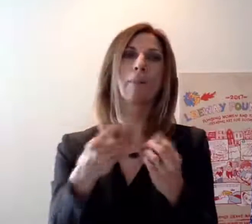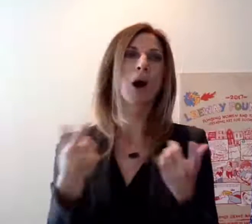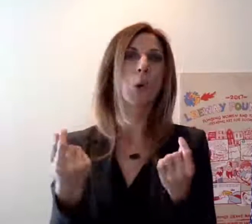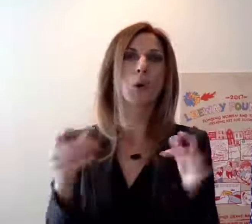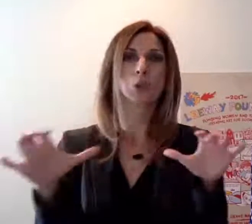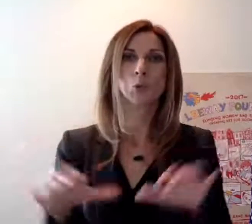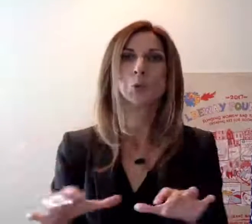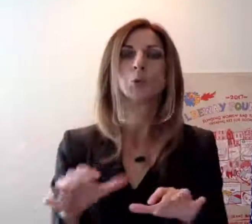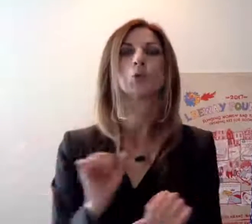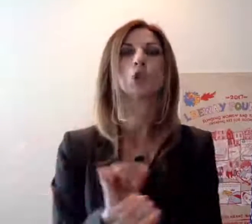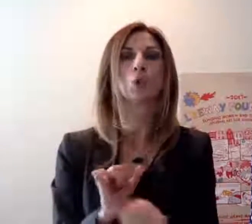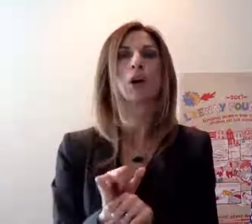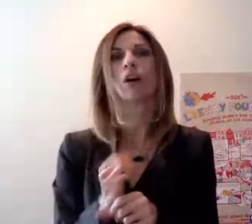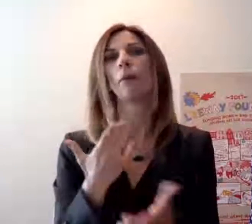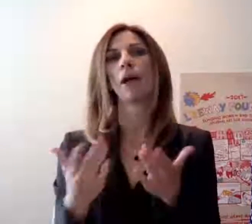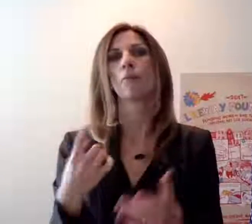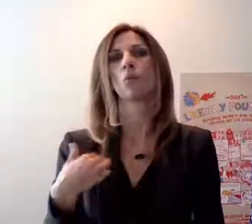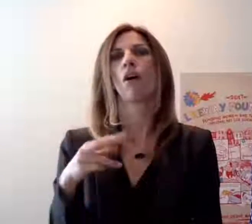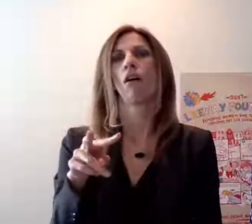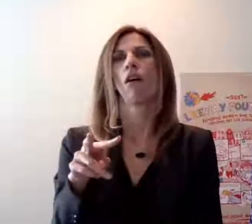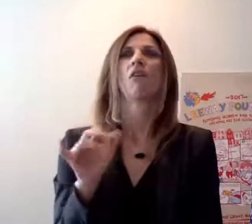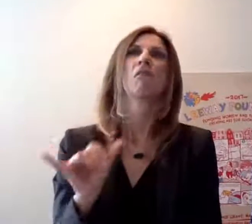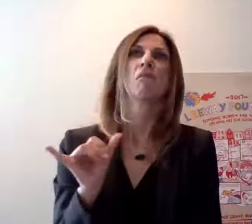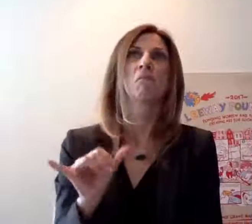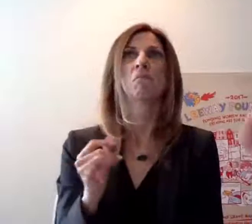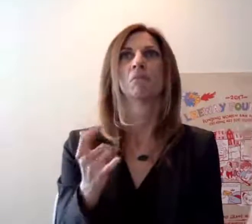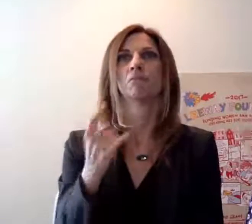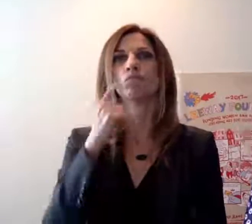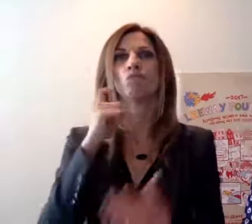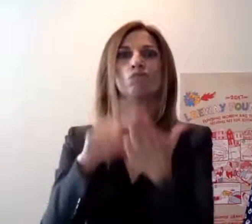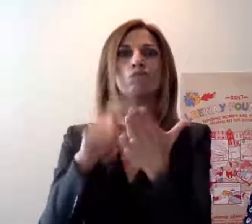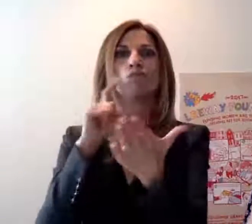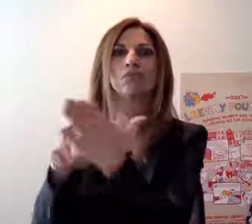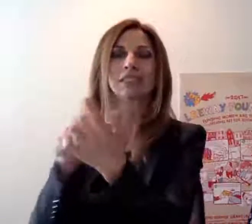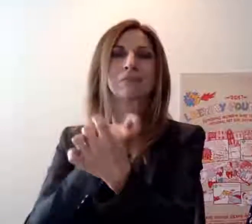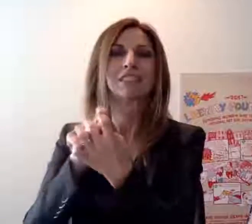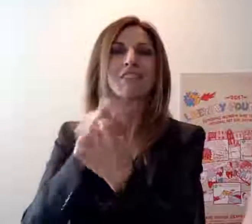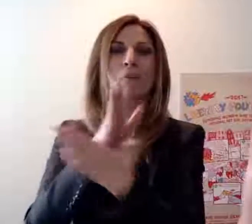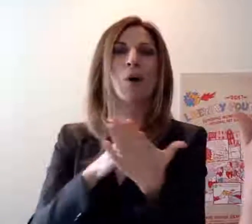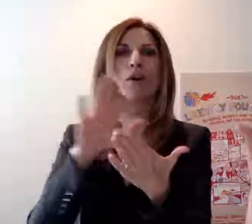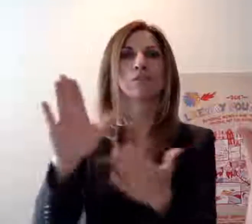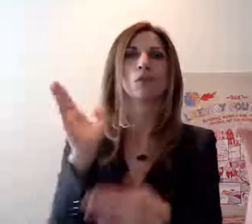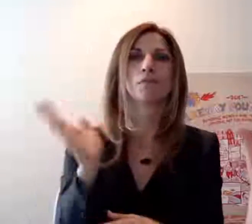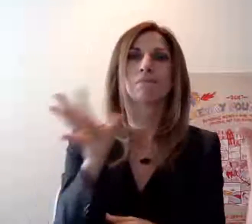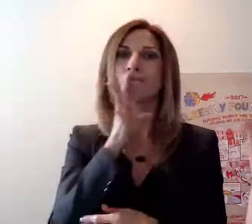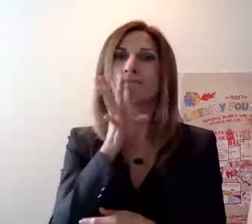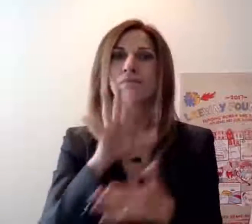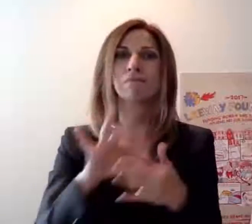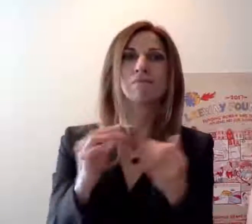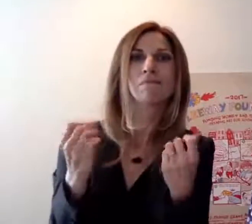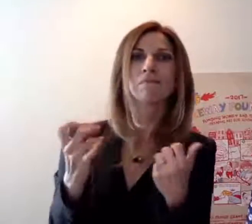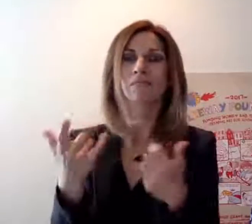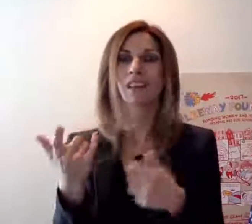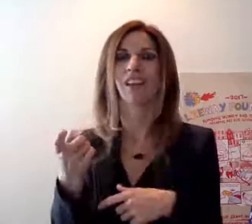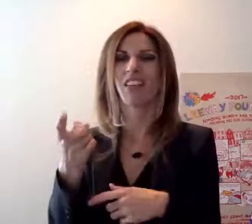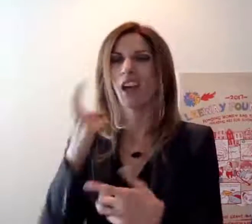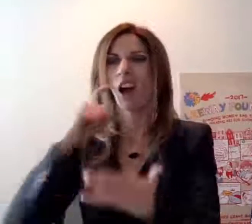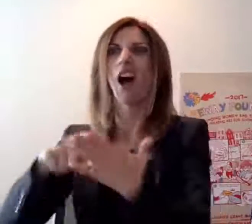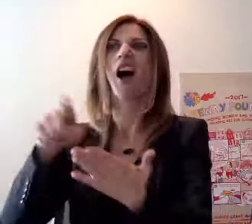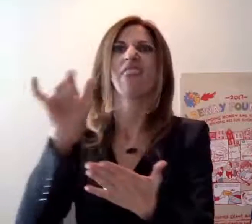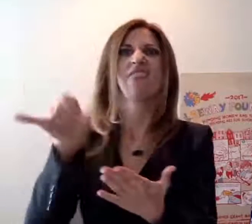do. And then maybe you'll find some gems in there from your spoken thinking of it that you then